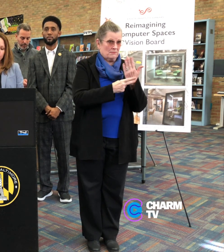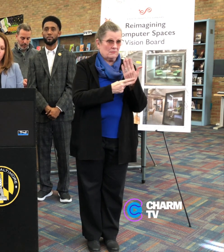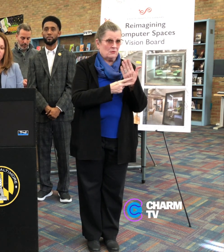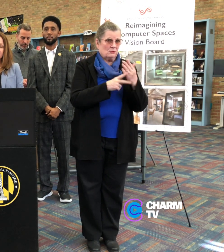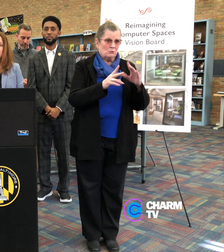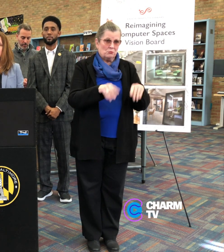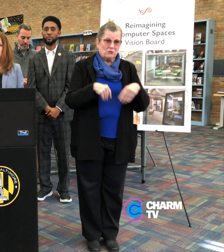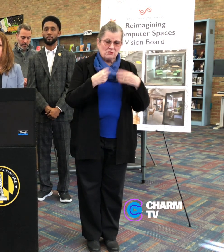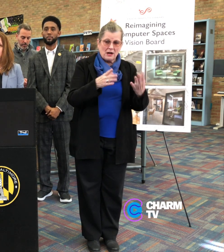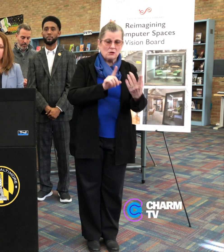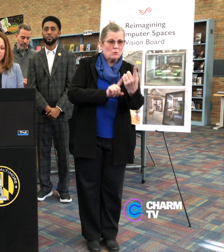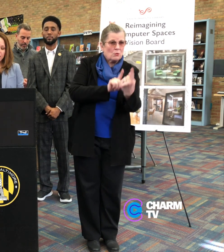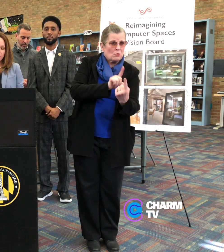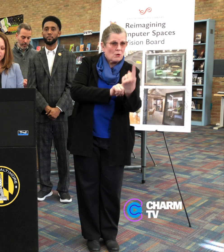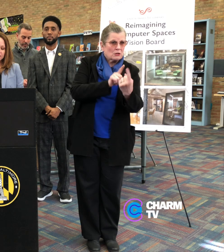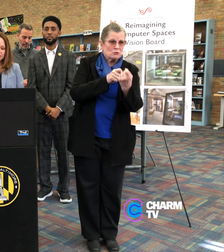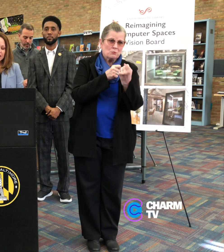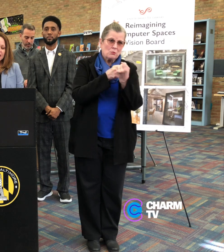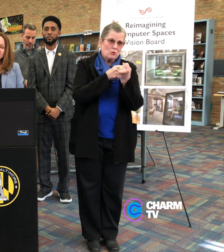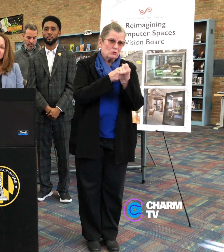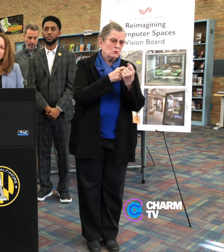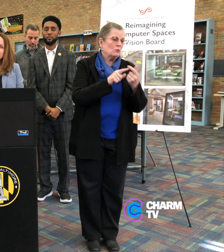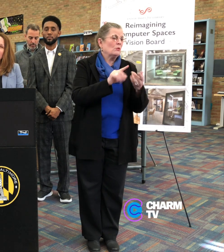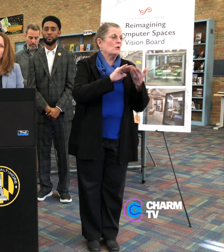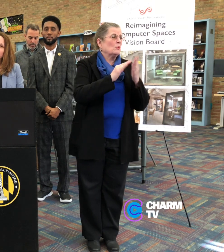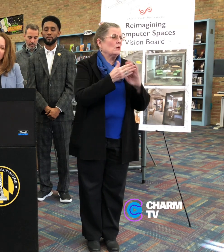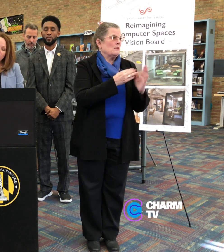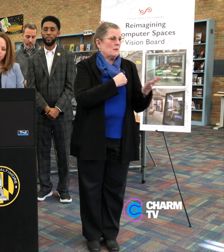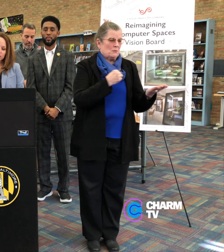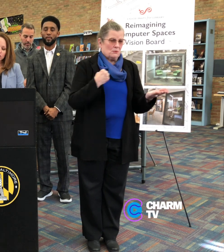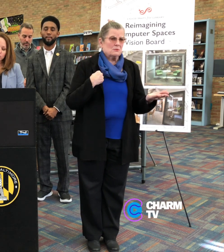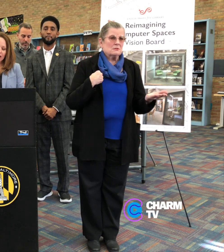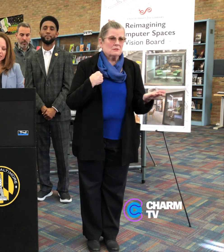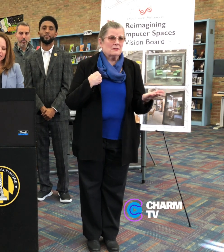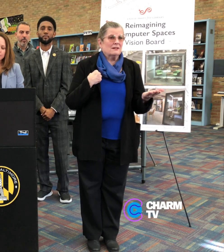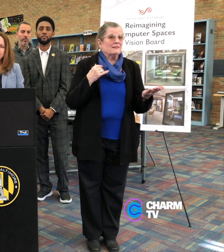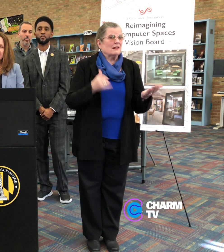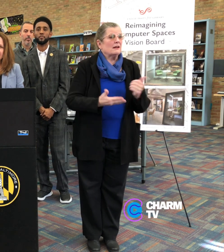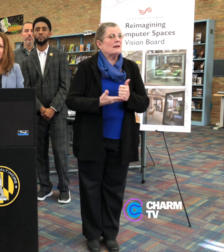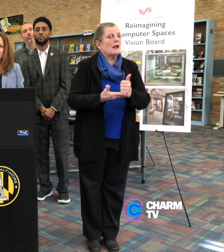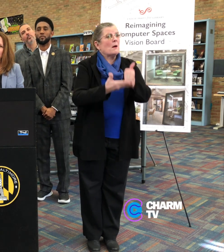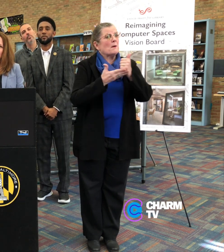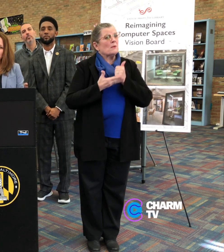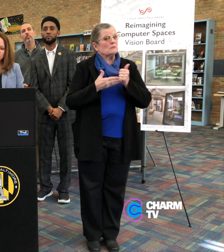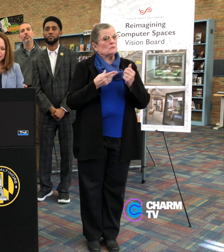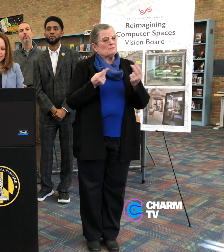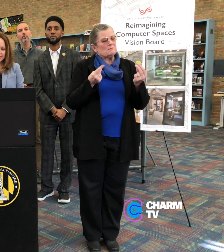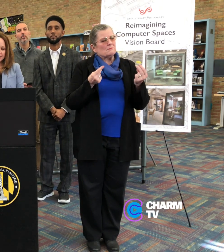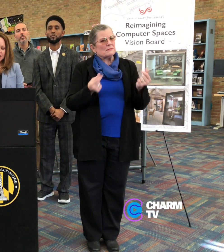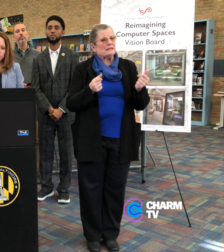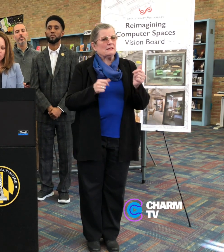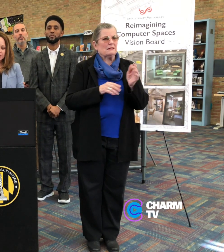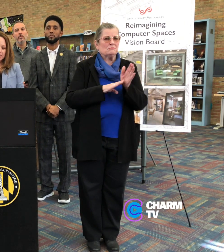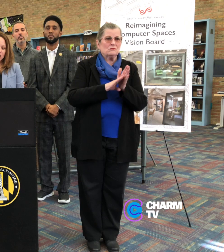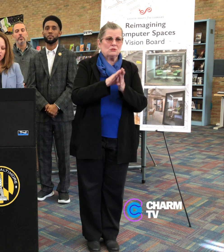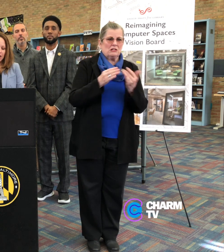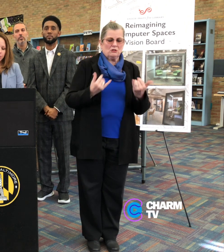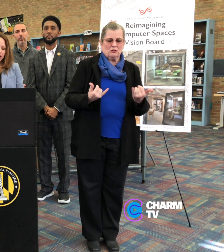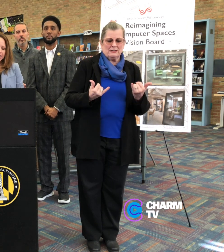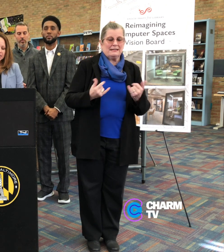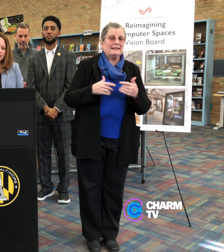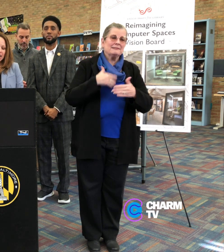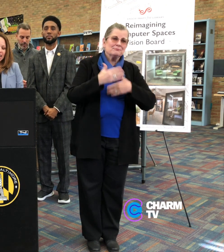tech support to community members. This not only helps address an immediate and urgent need we see in